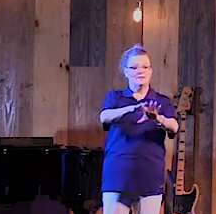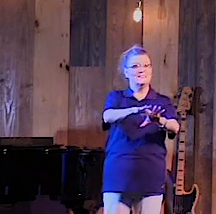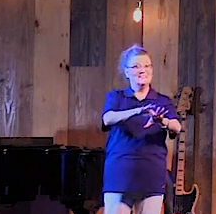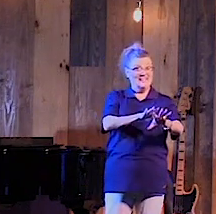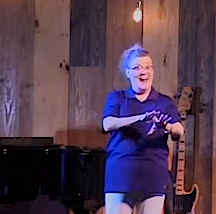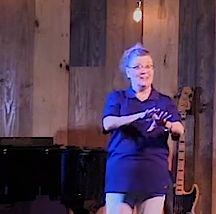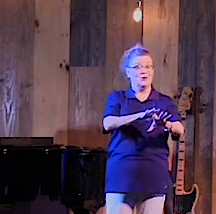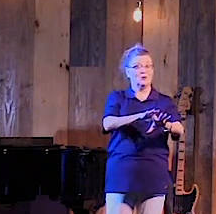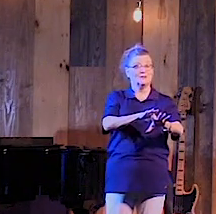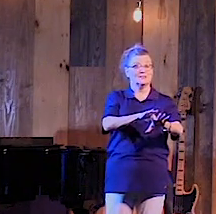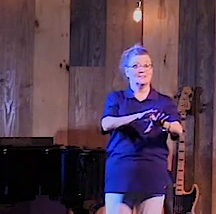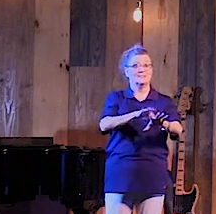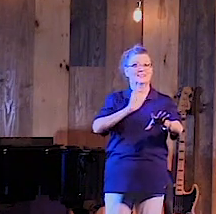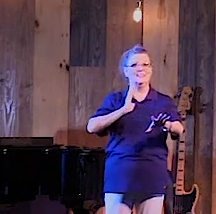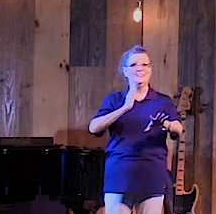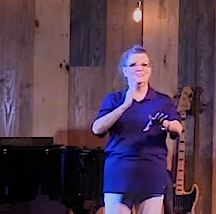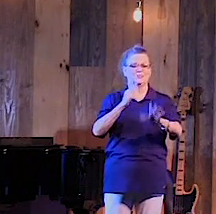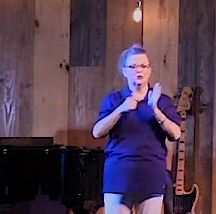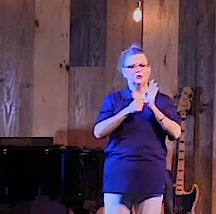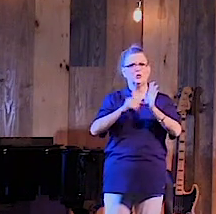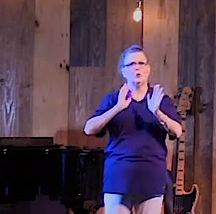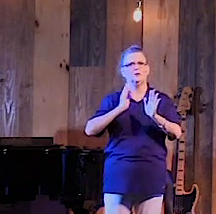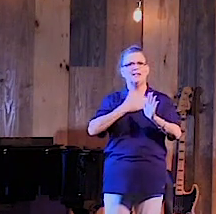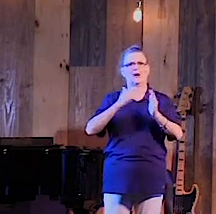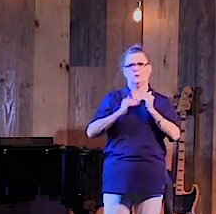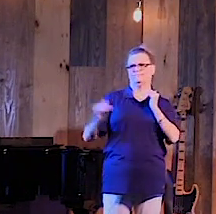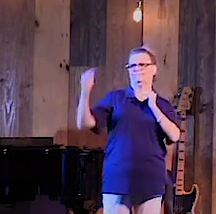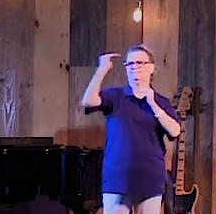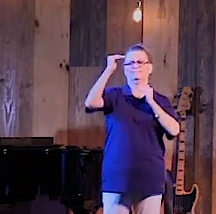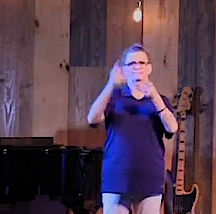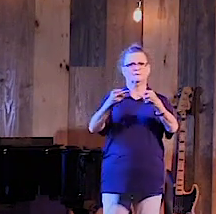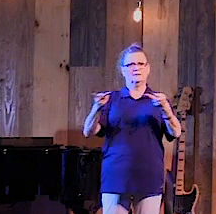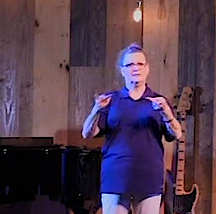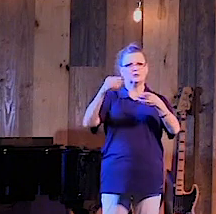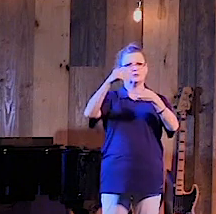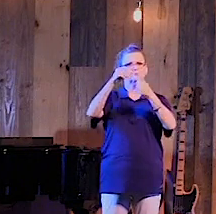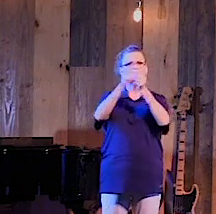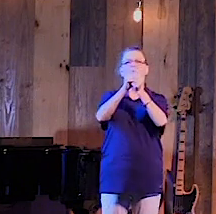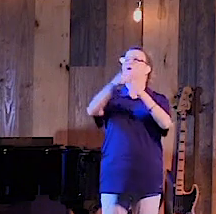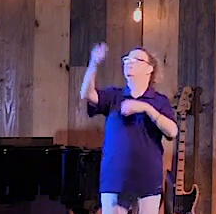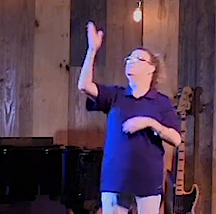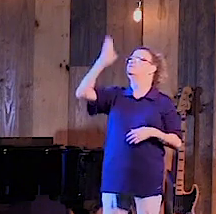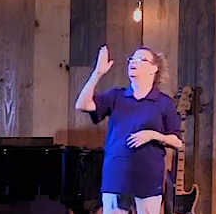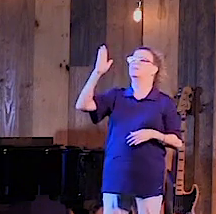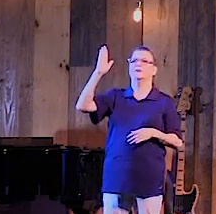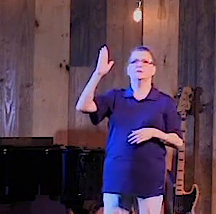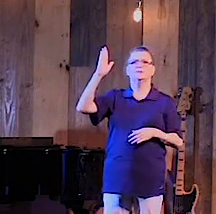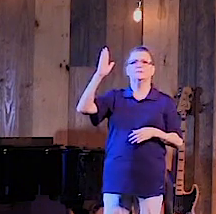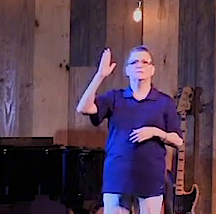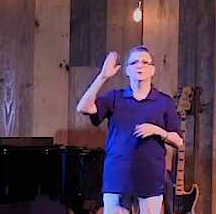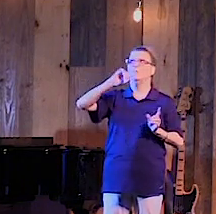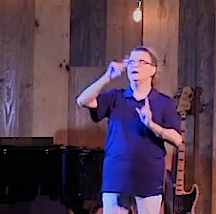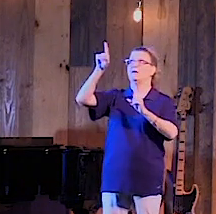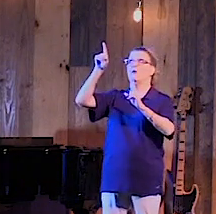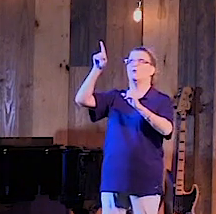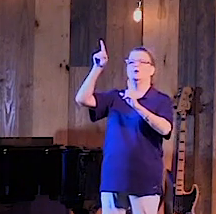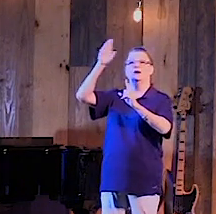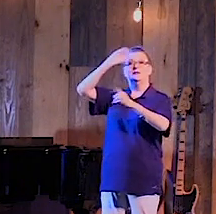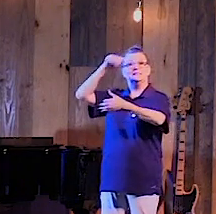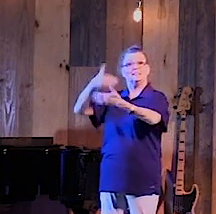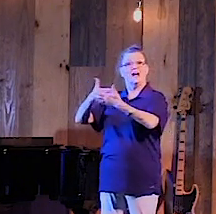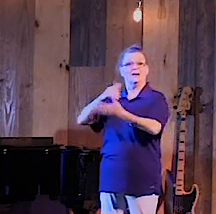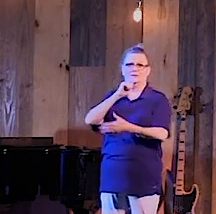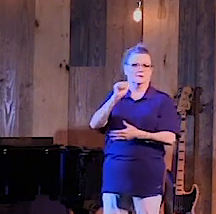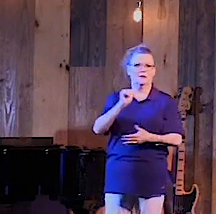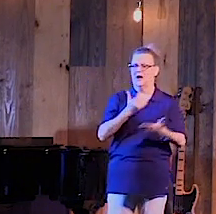our privileged position with the Father so that we can come boldly into his presence like sons and not slaves. It's kind of